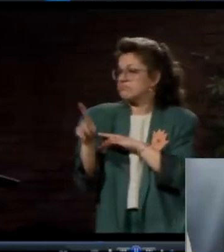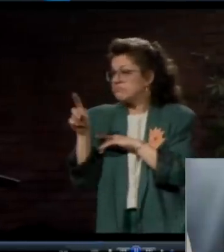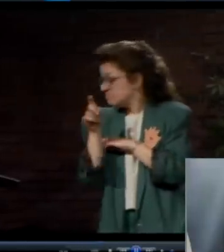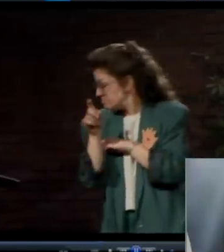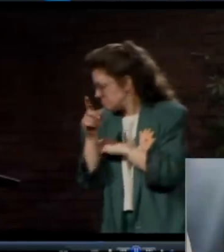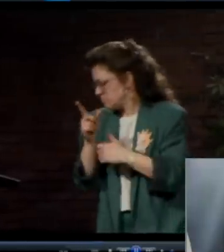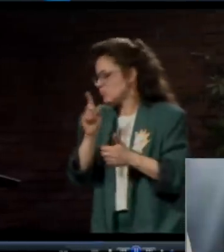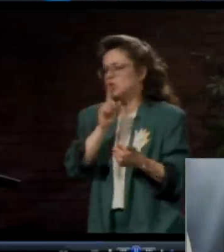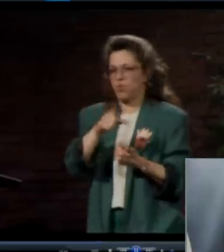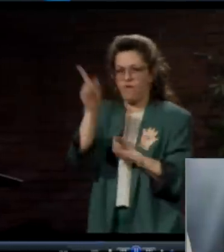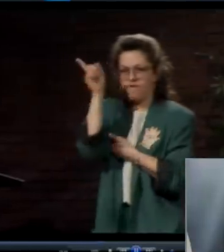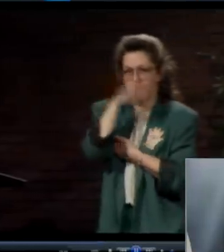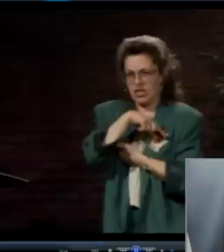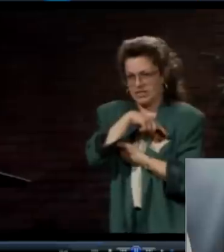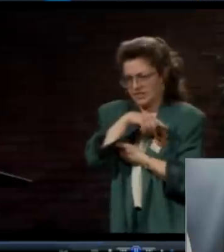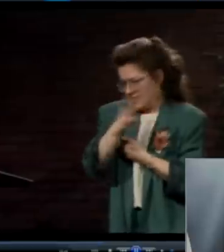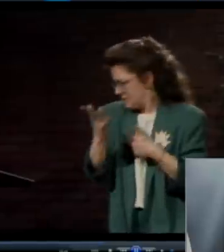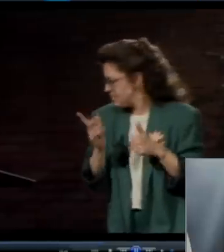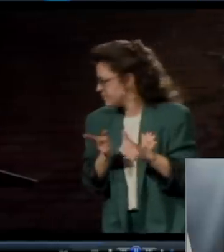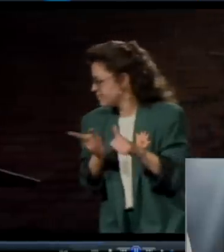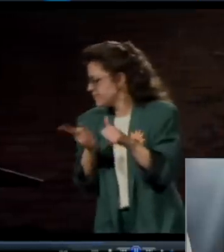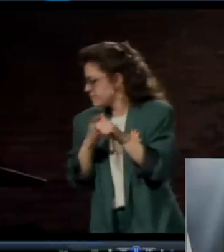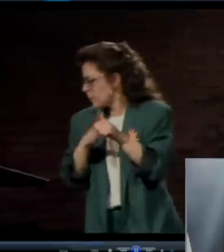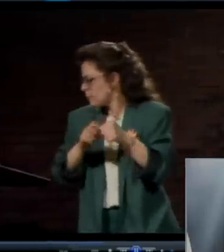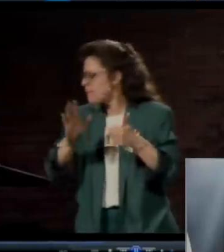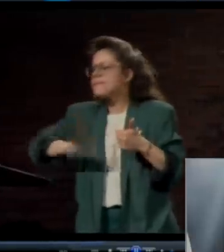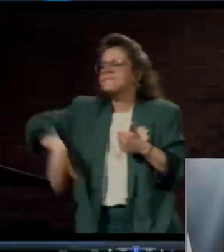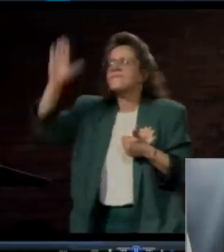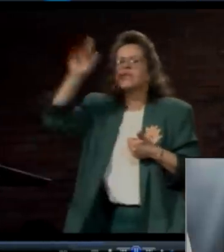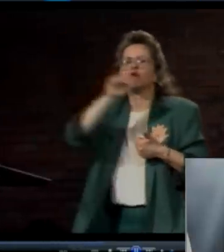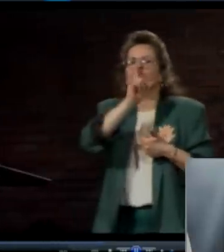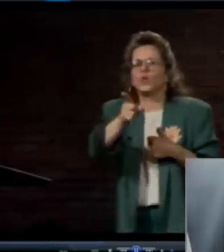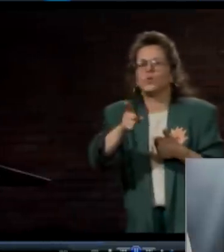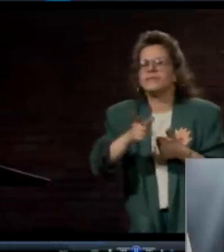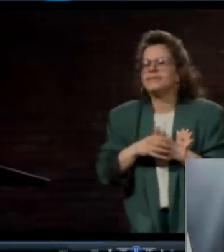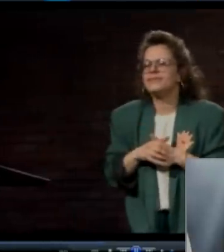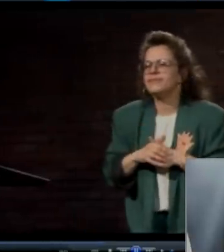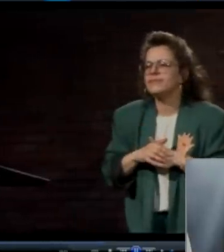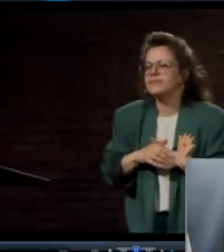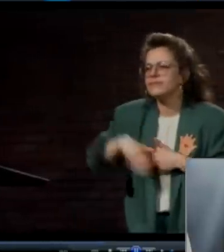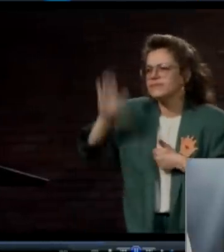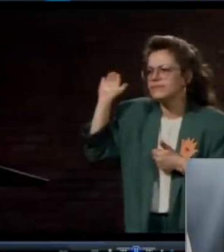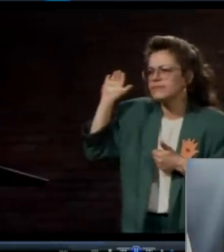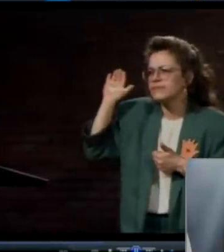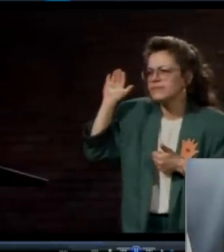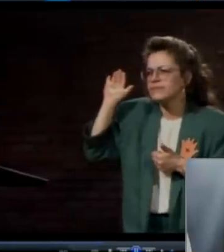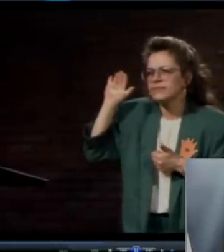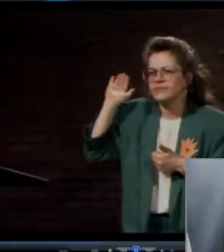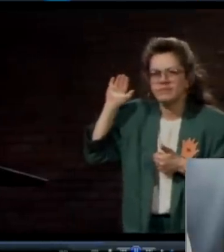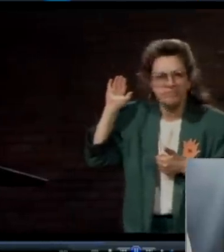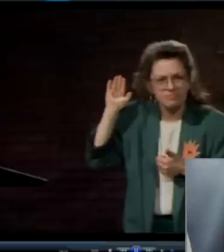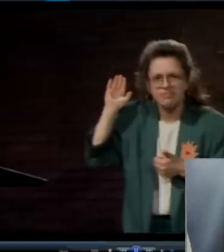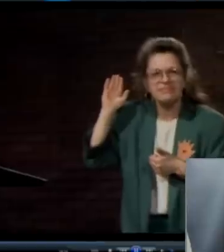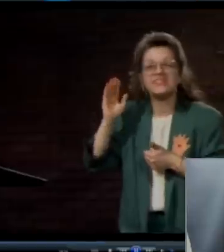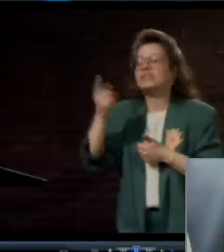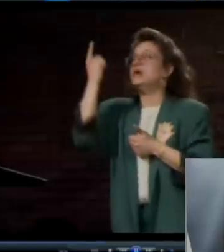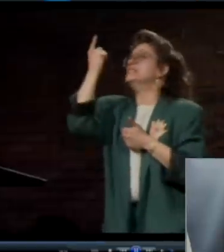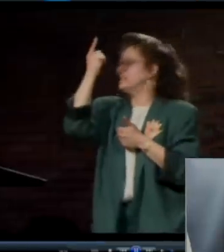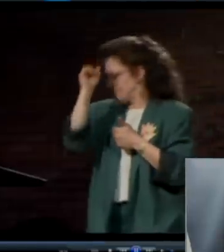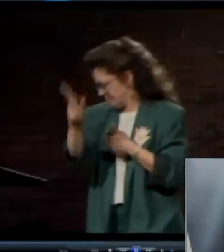Now, there's a popular belief that all deaf people are very skilled in reading lips. So, how many of you, by show of